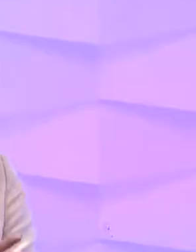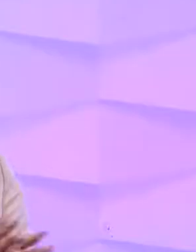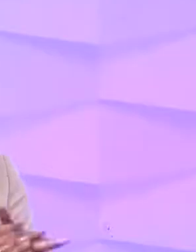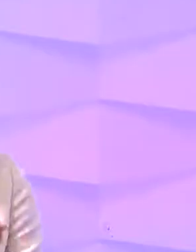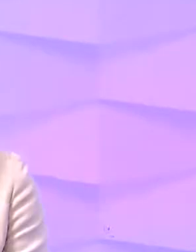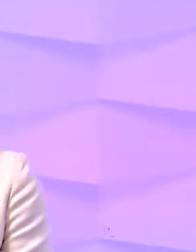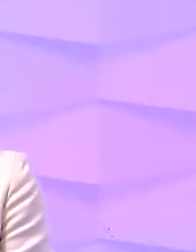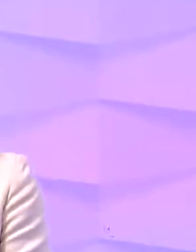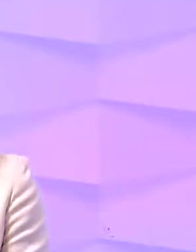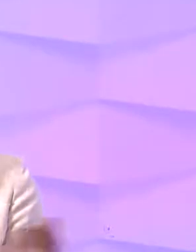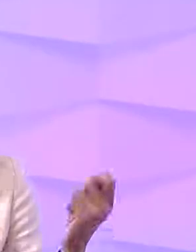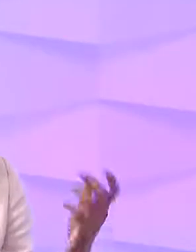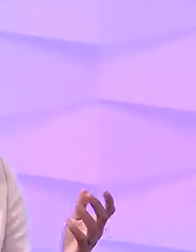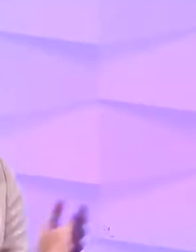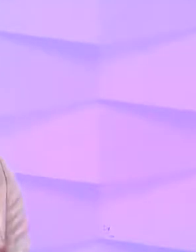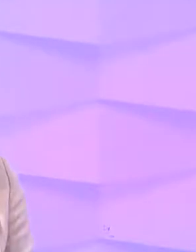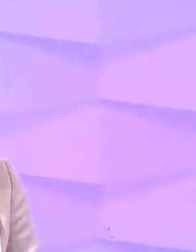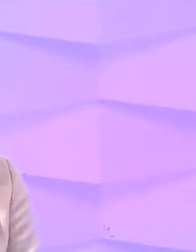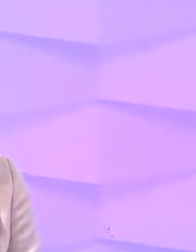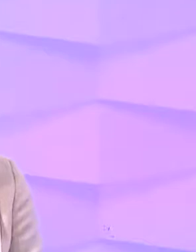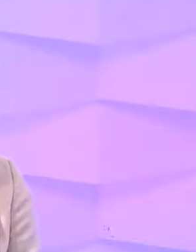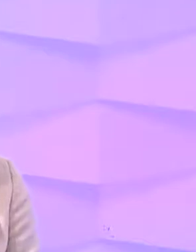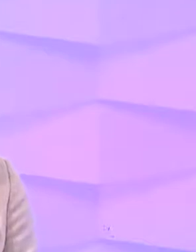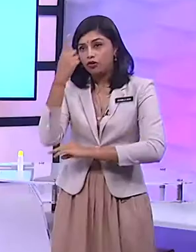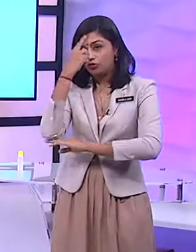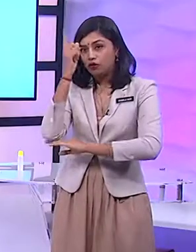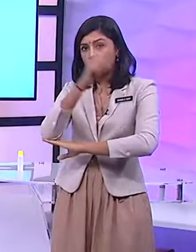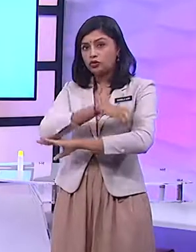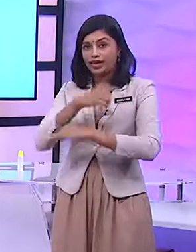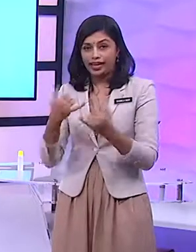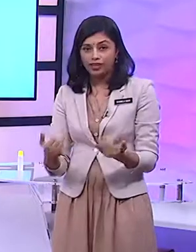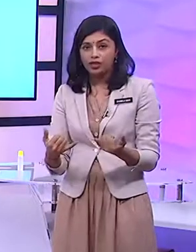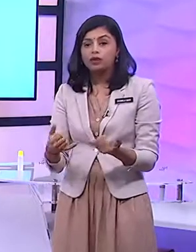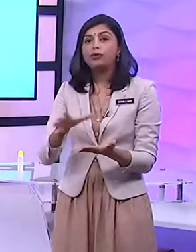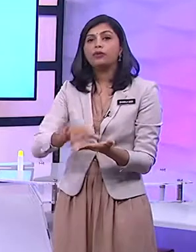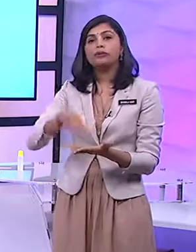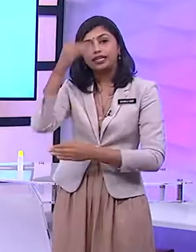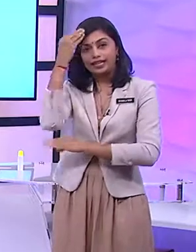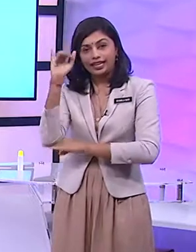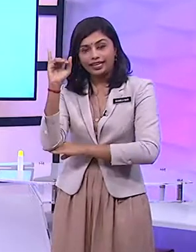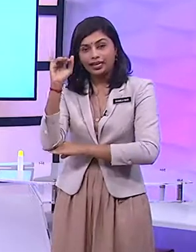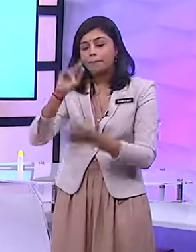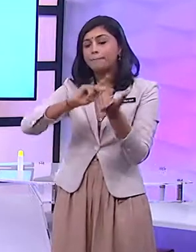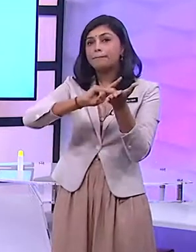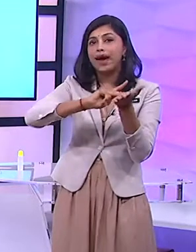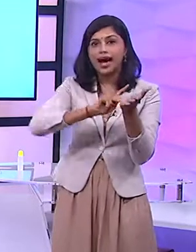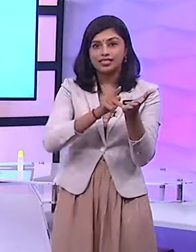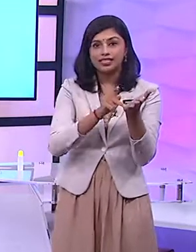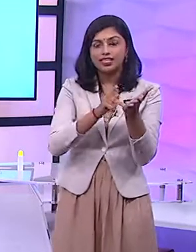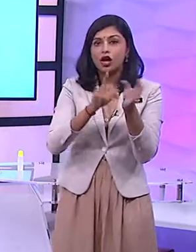Perhaps, teacher, you can explain more about this topic. Okay, so for today, we will be learning parts